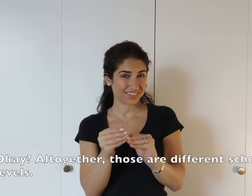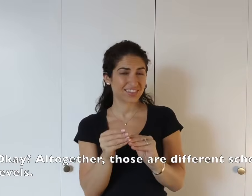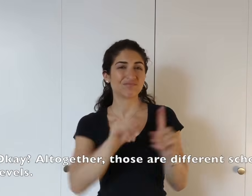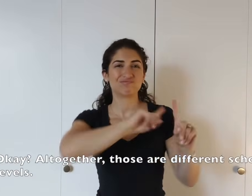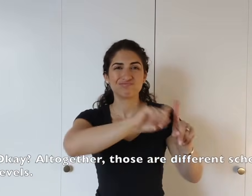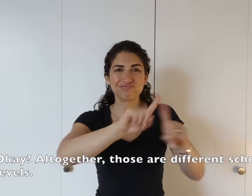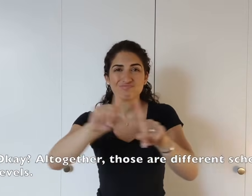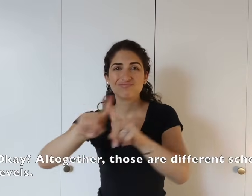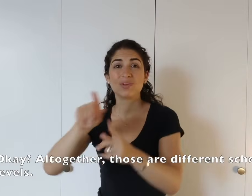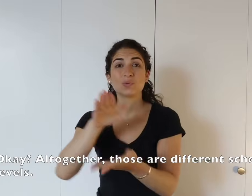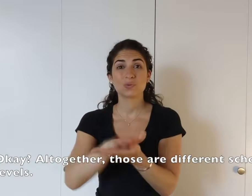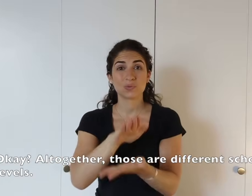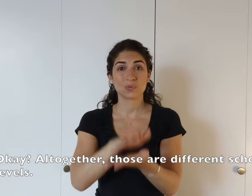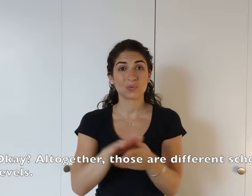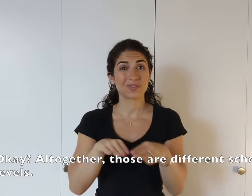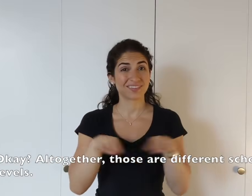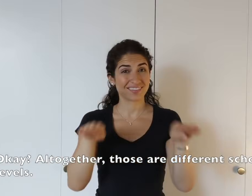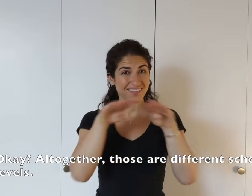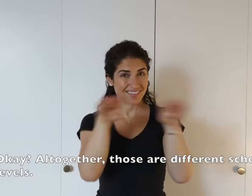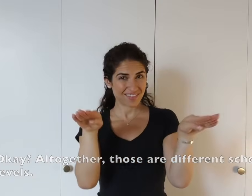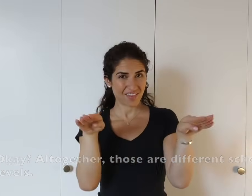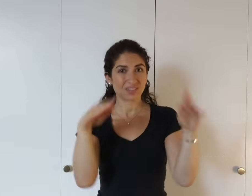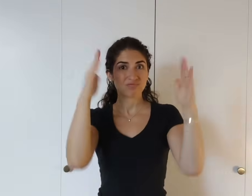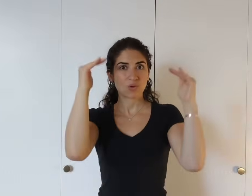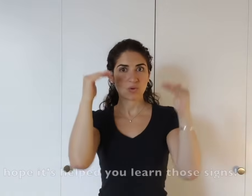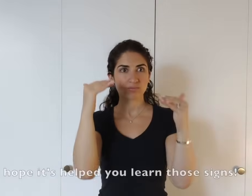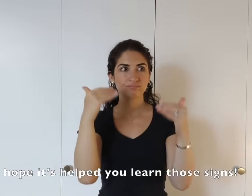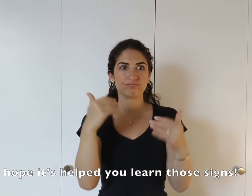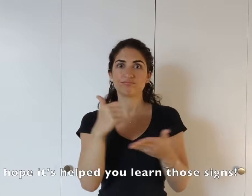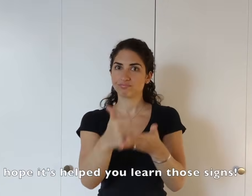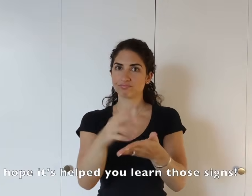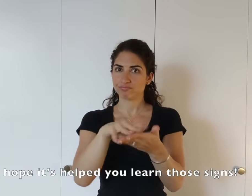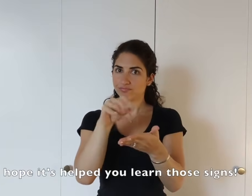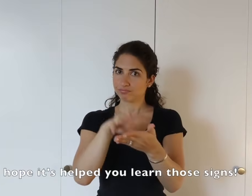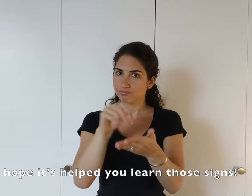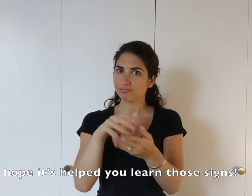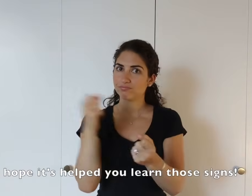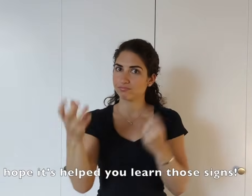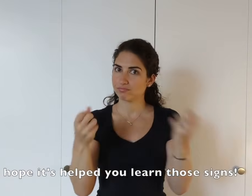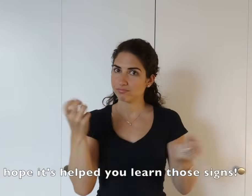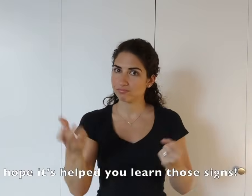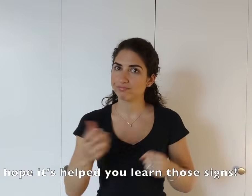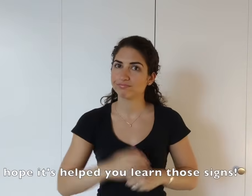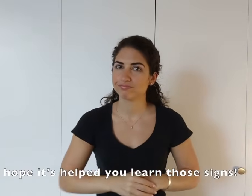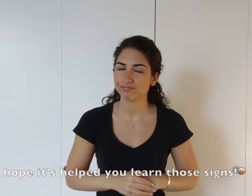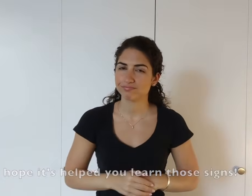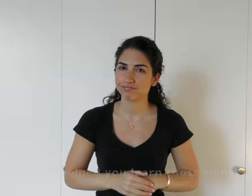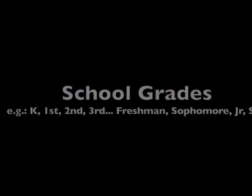Okay, altogether, those are different kinds of school levels. I hope that it's helped you learn those signs.